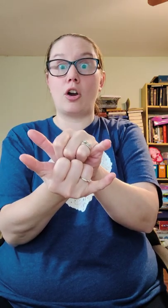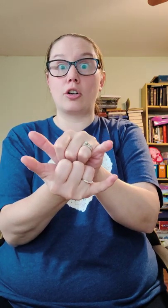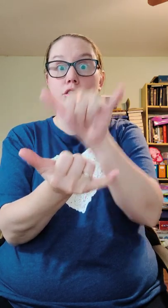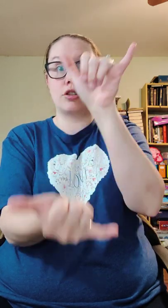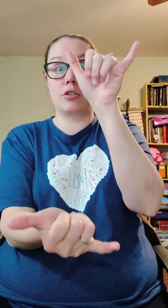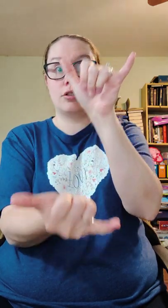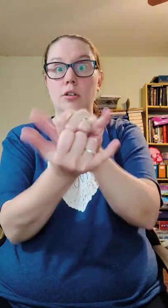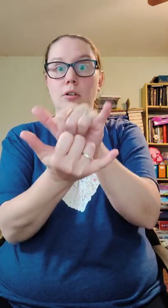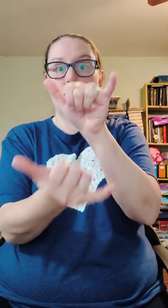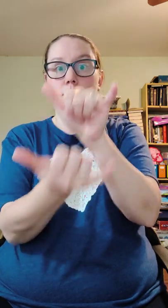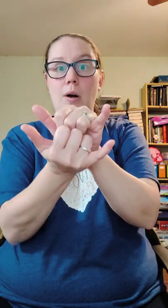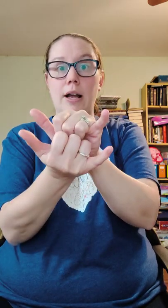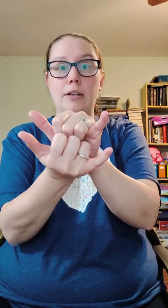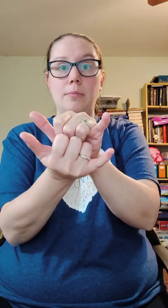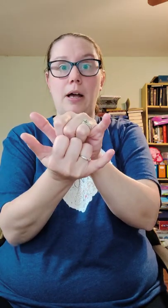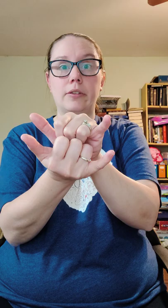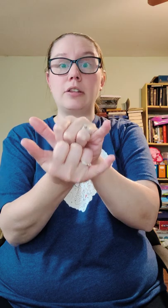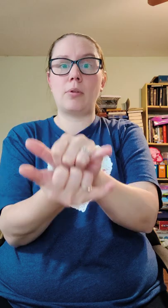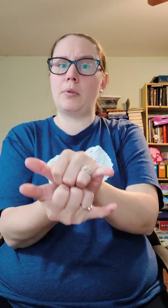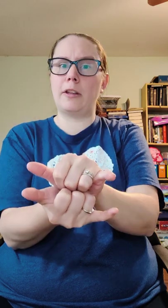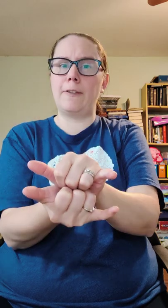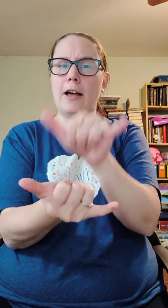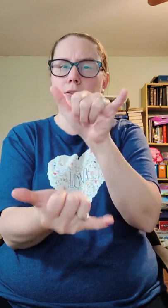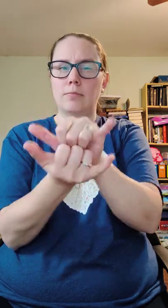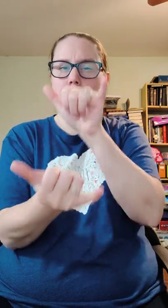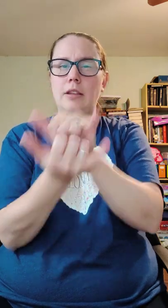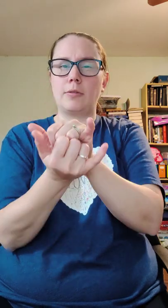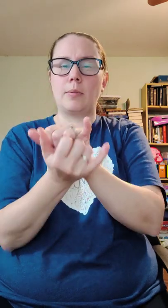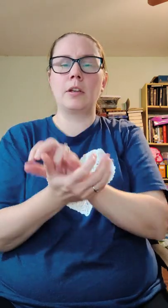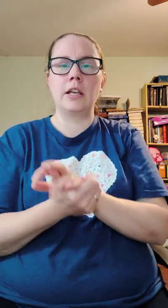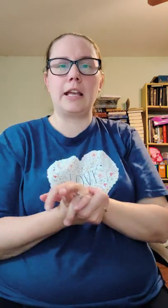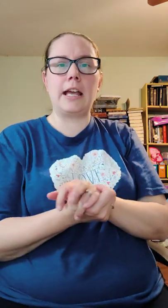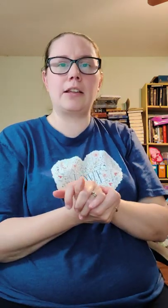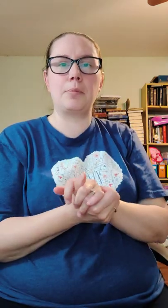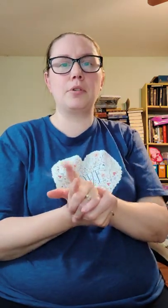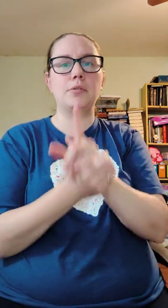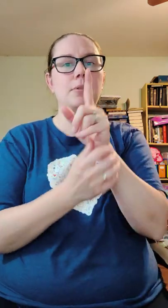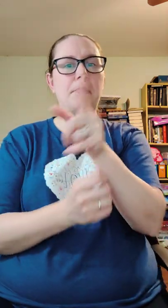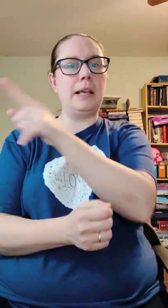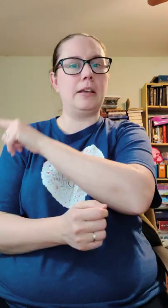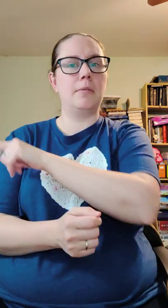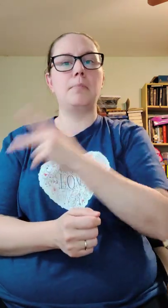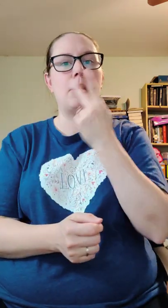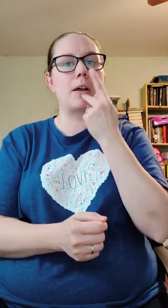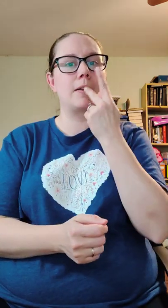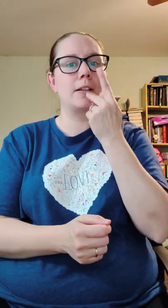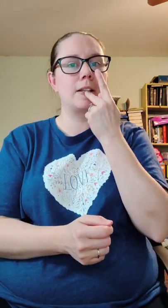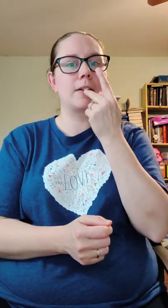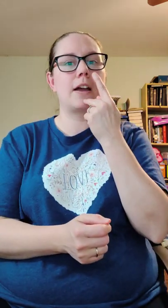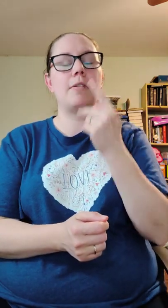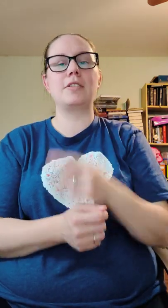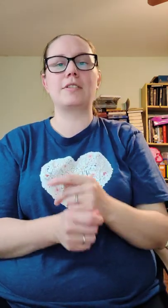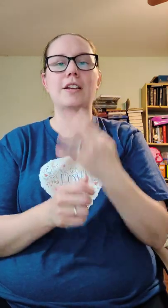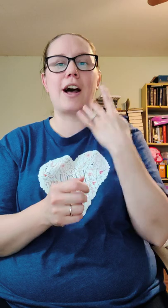Large, wide mouths. They swim really fast. I think they swim. And they produce pink milk. Okay. We just did